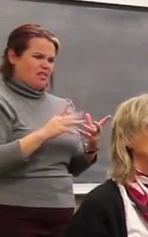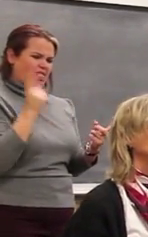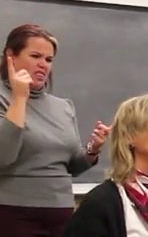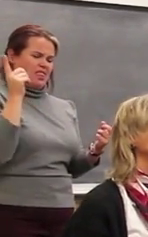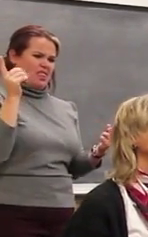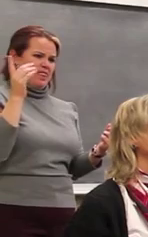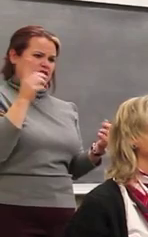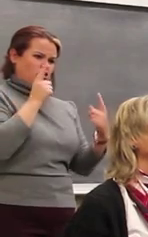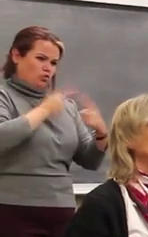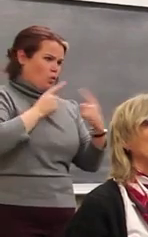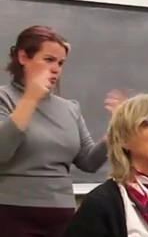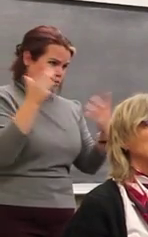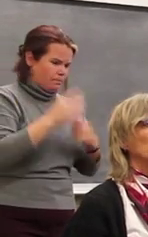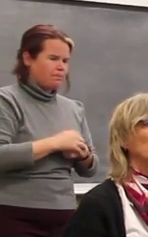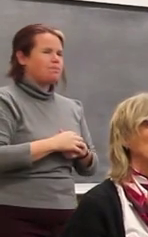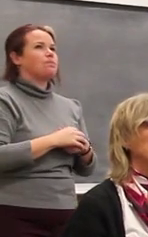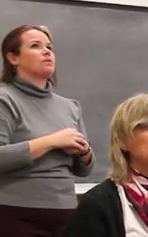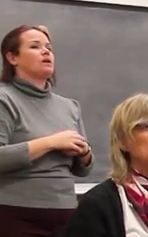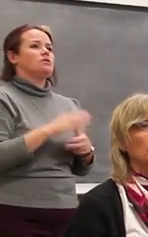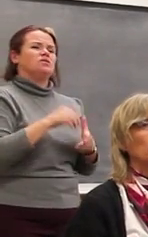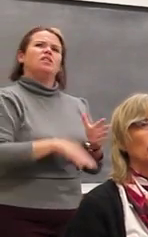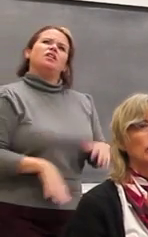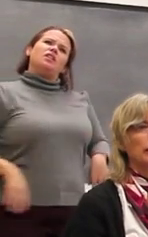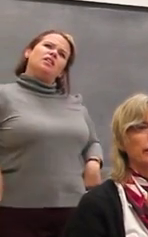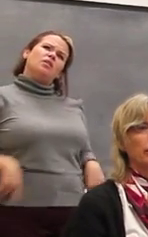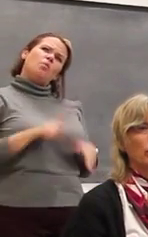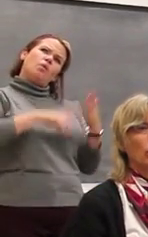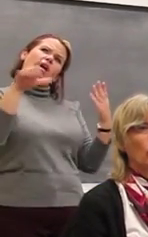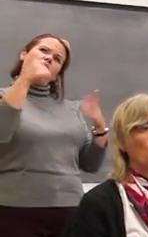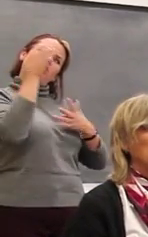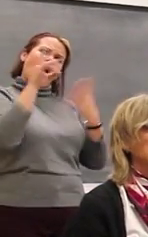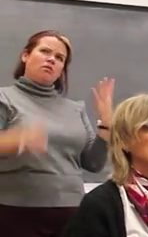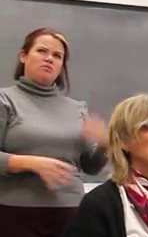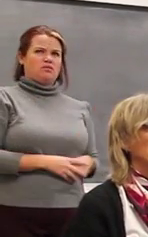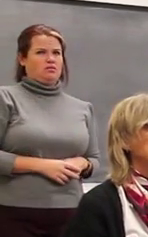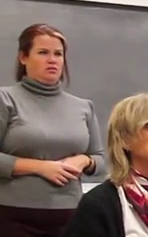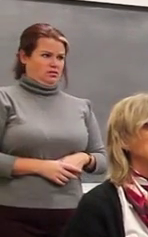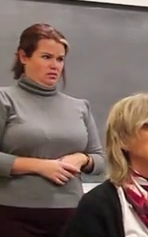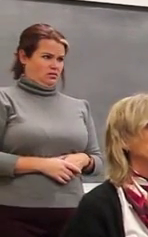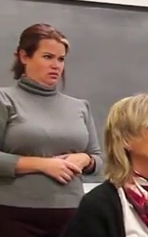is when students say to us, well, what's the alternative?